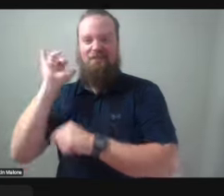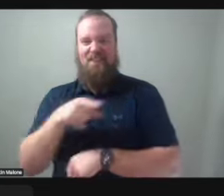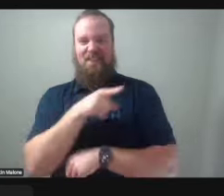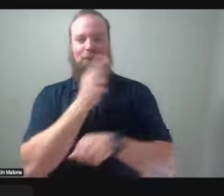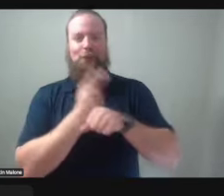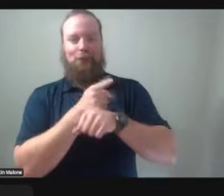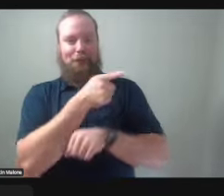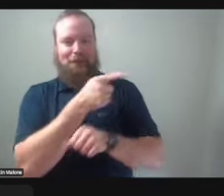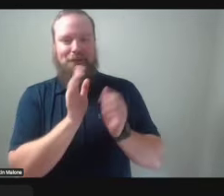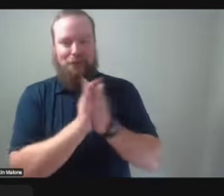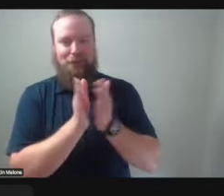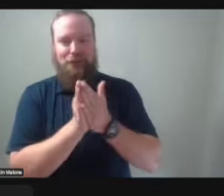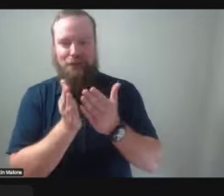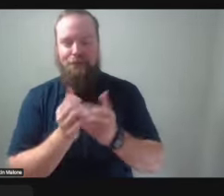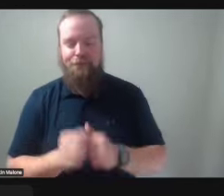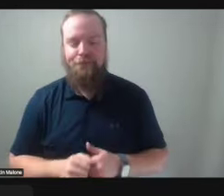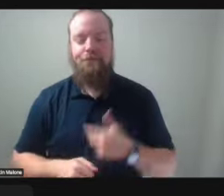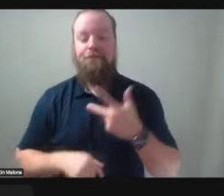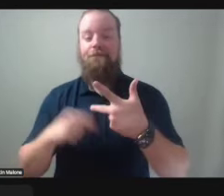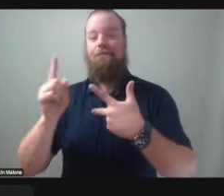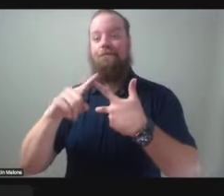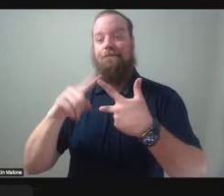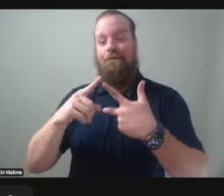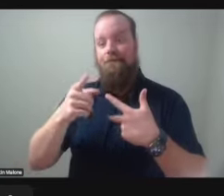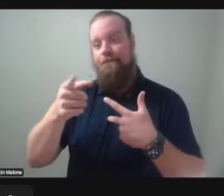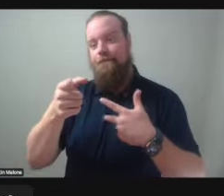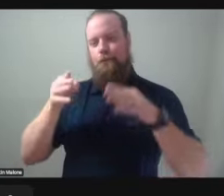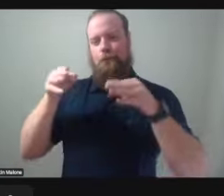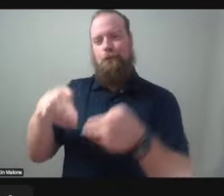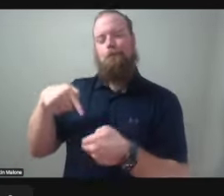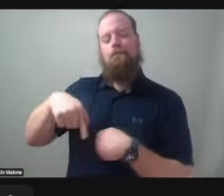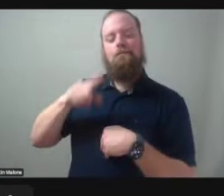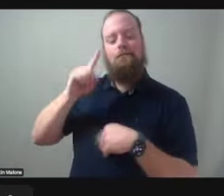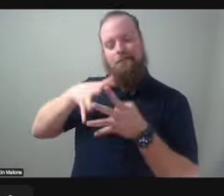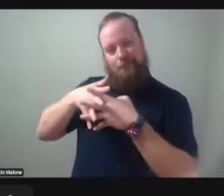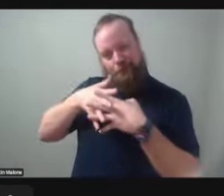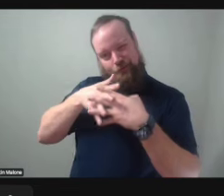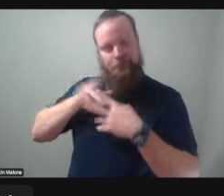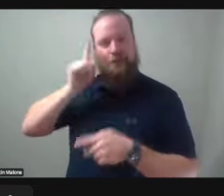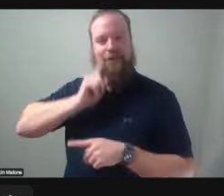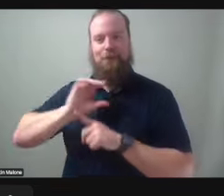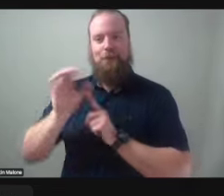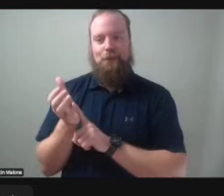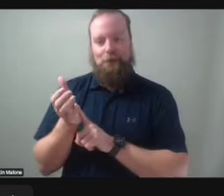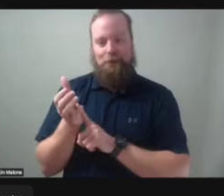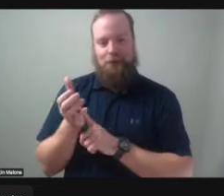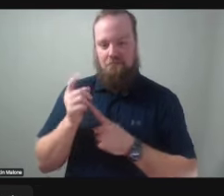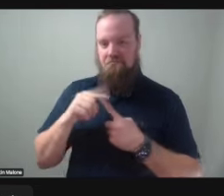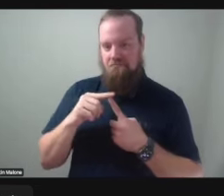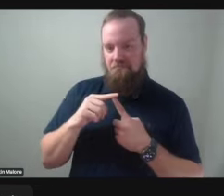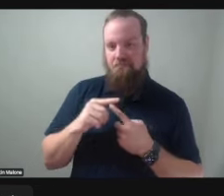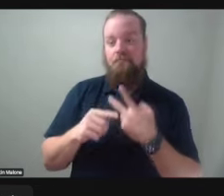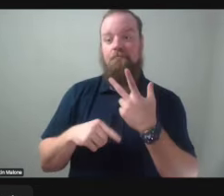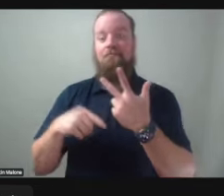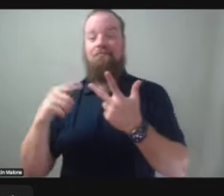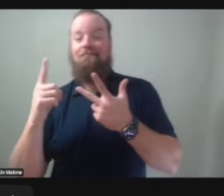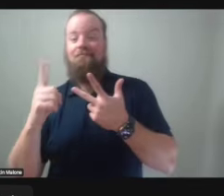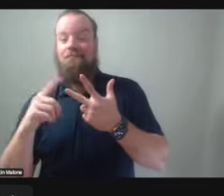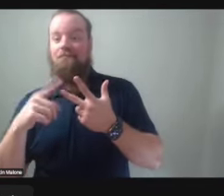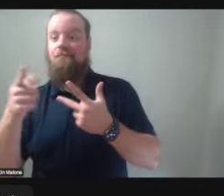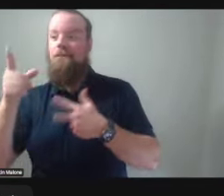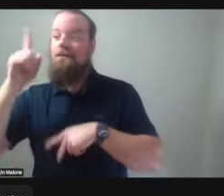3105, Deaf History and Deaf Culture, the blue book, Deaf Culture, is the textbook for that course. And then we